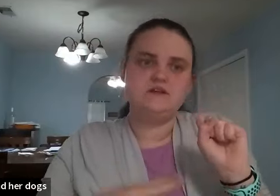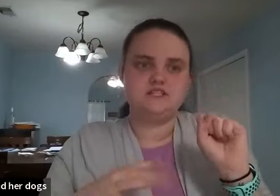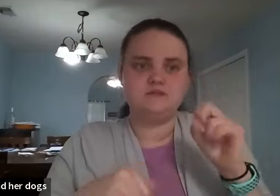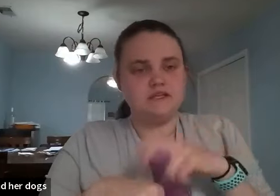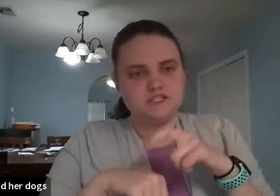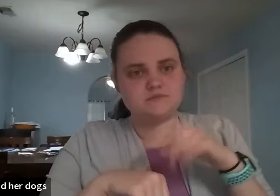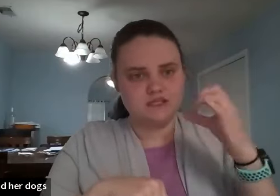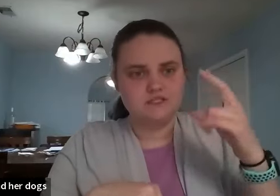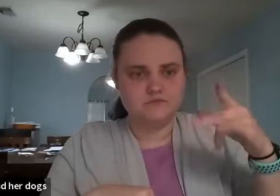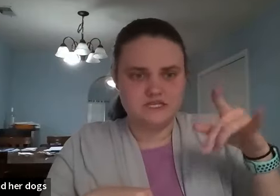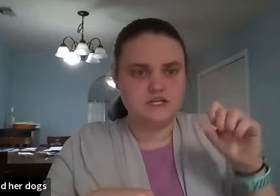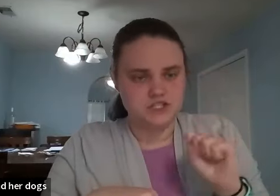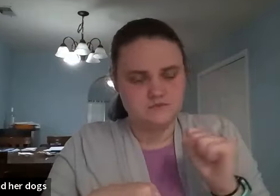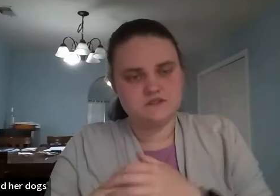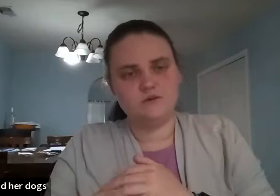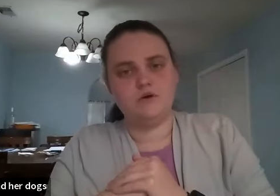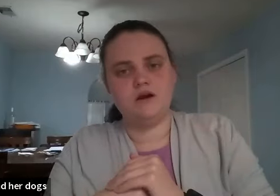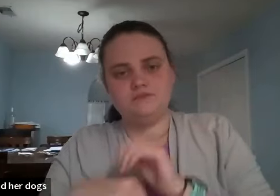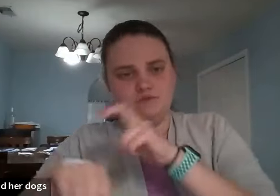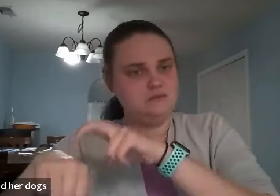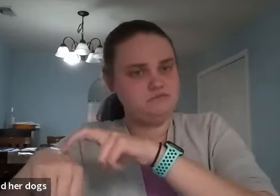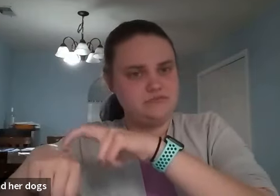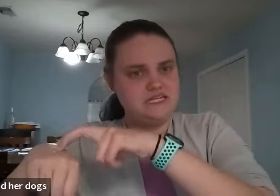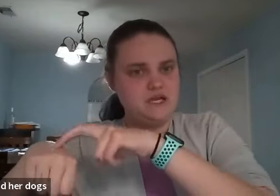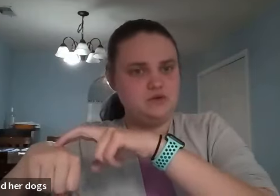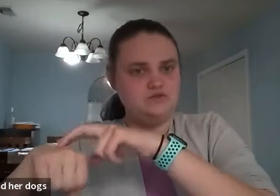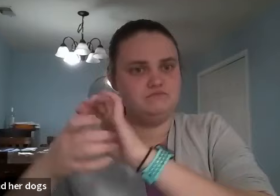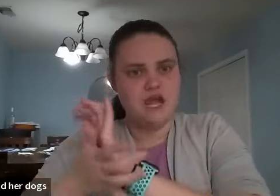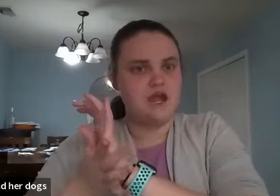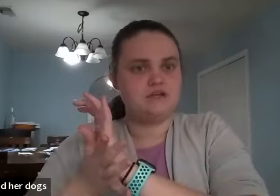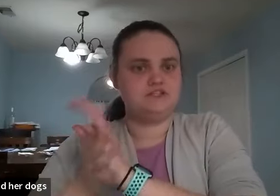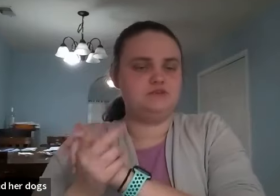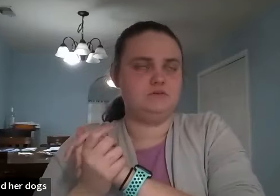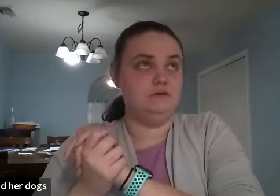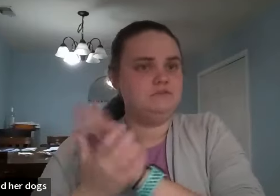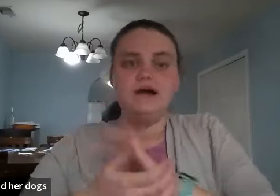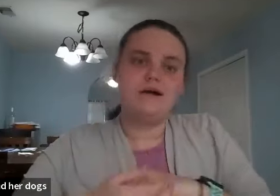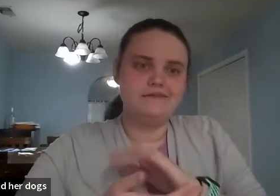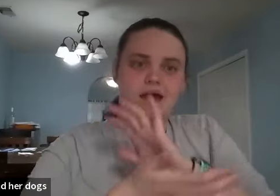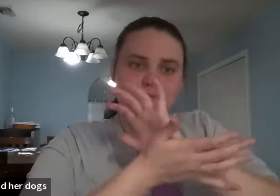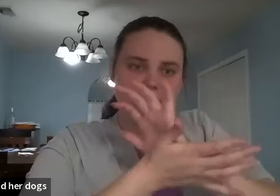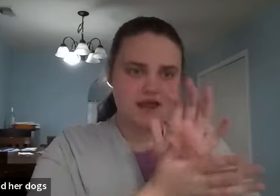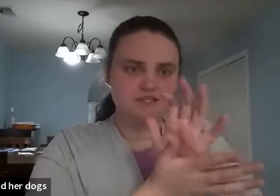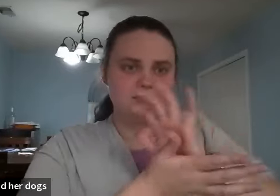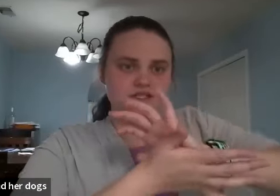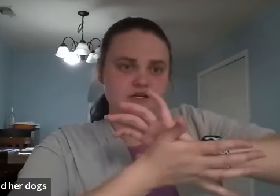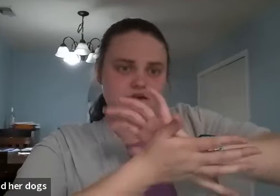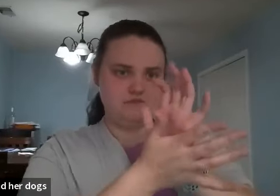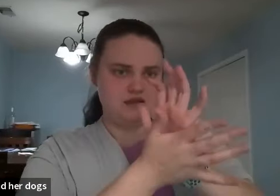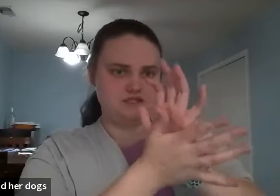just be like chips, like potato chips, or just be like potatoes mashed. Well, I'll add that mashed, mashed.